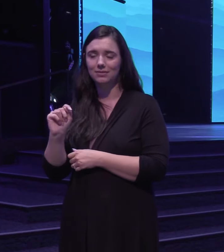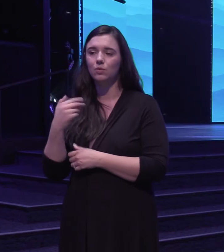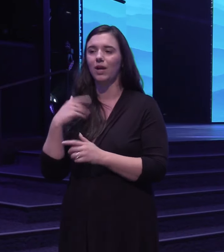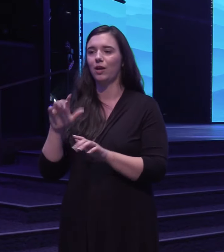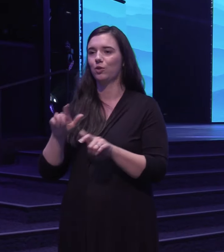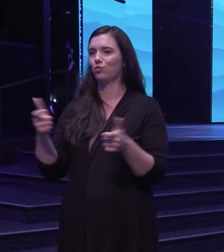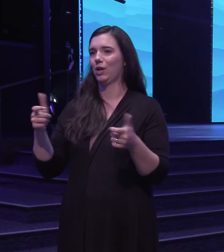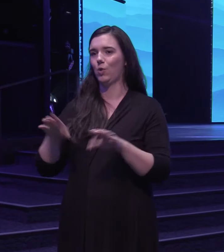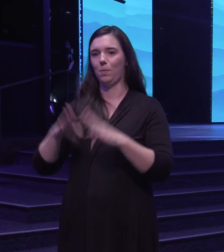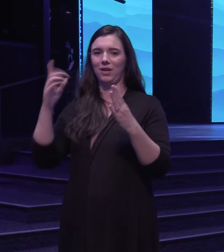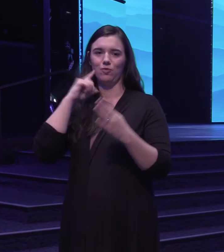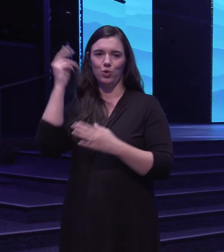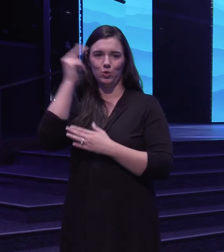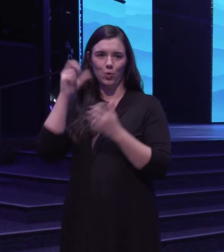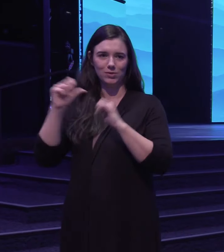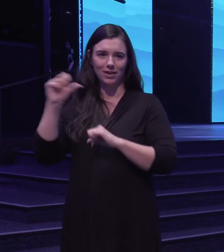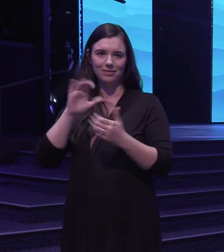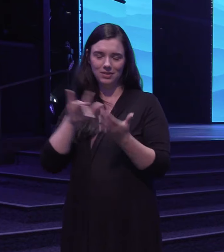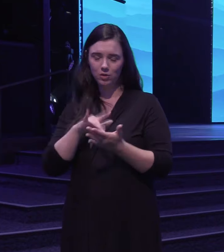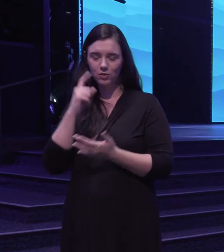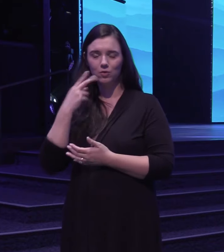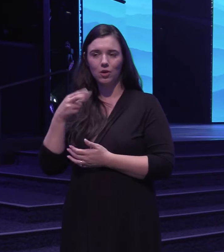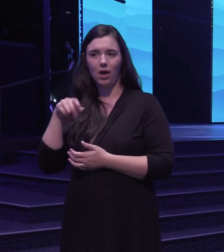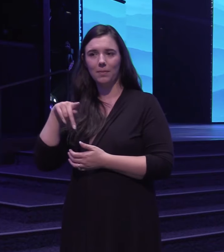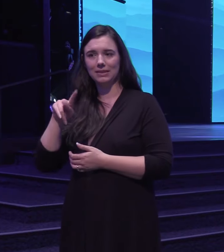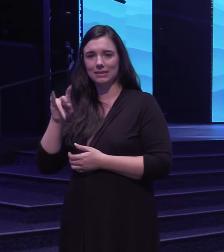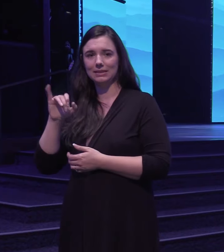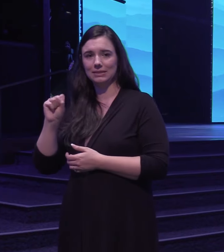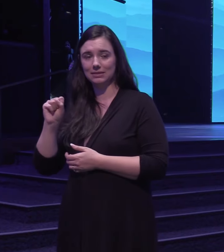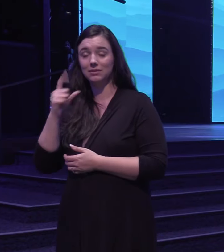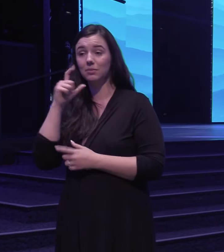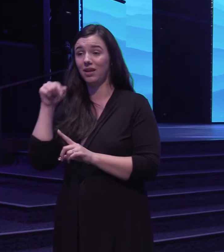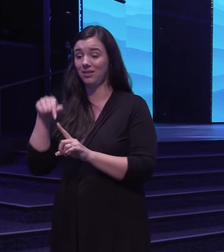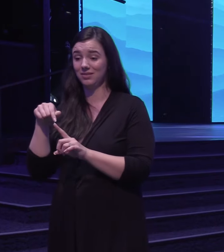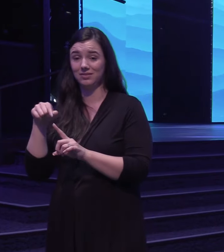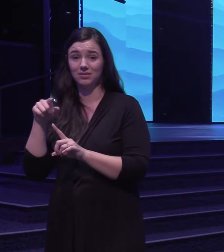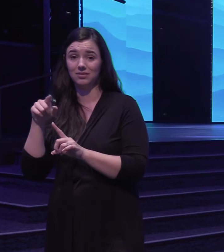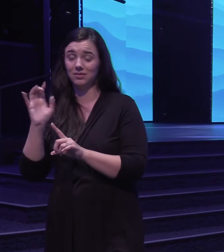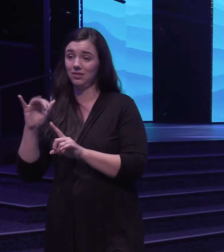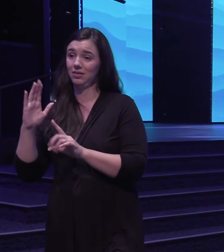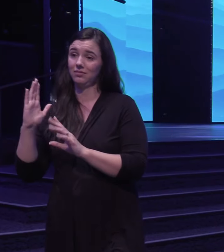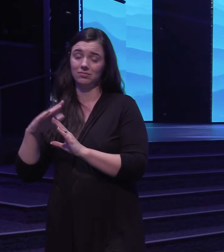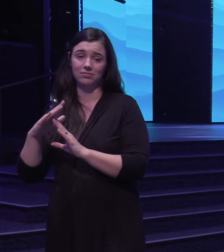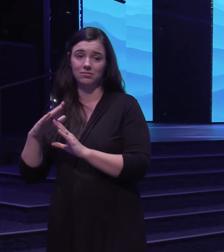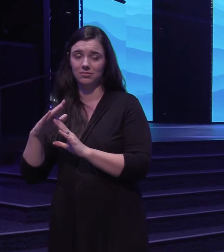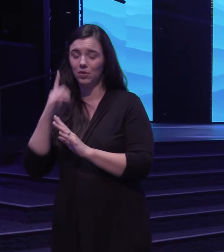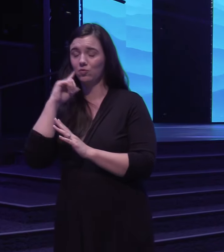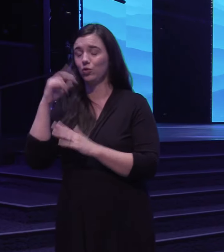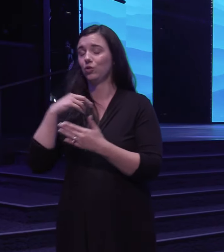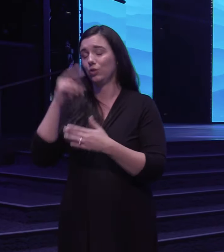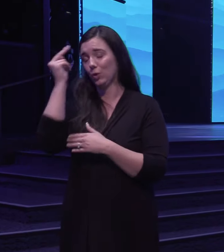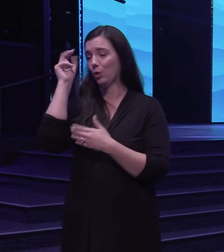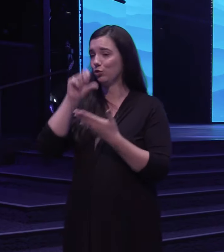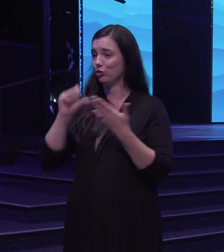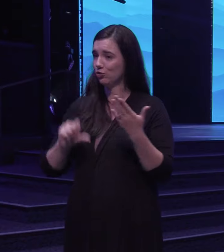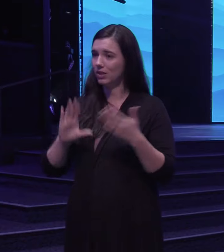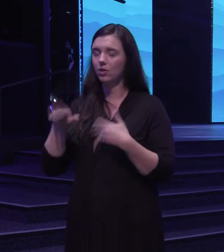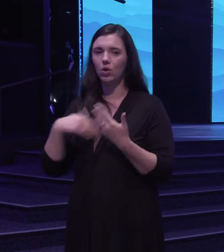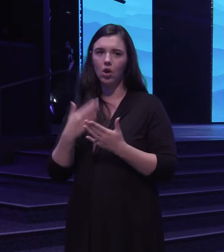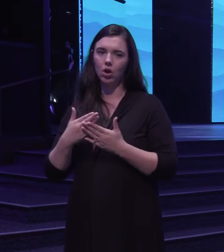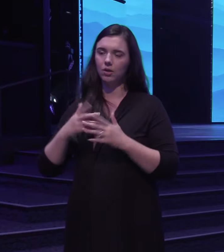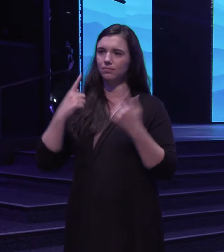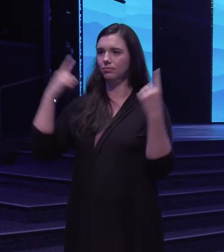grand opening of the Neuroscience Center at Hopkins. And since Hopkins is sort of the modern birthplace of neurosurgery, all the big